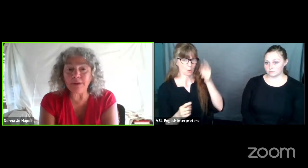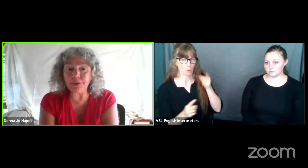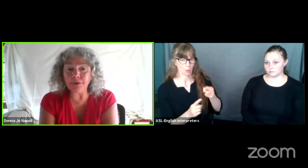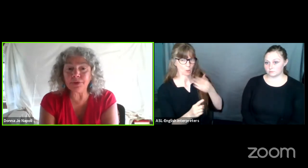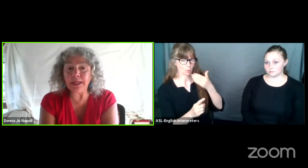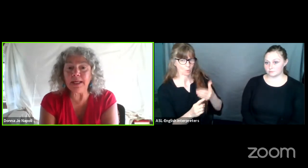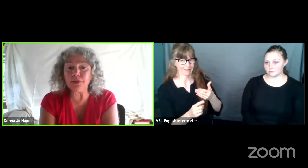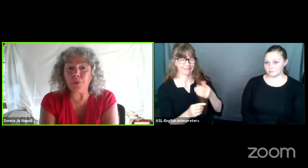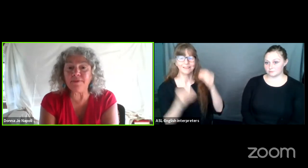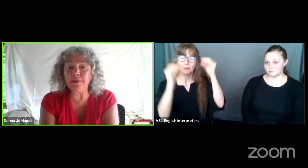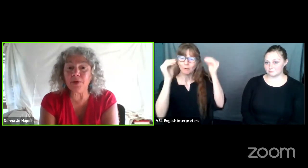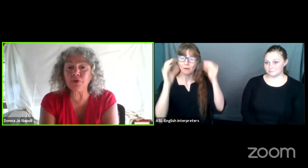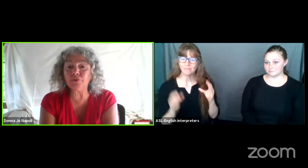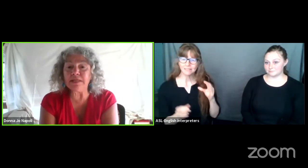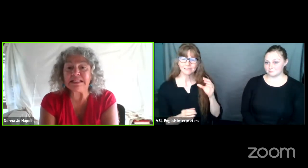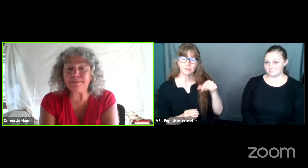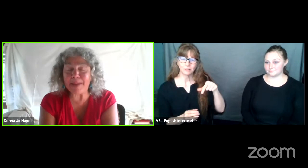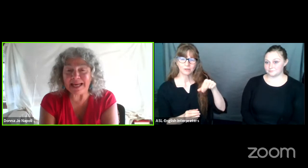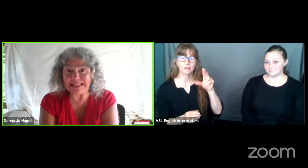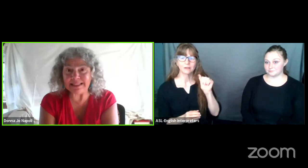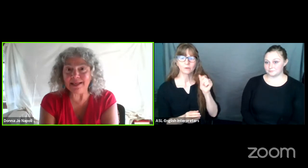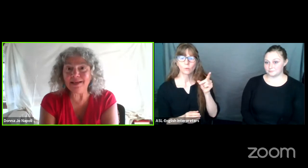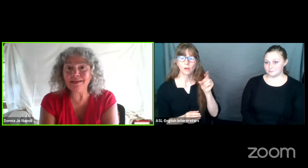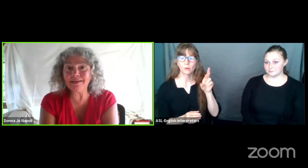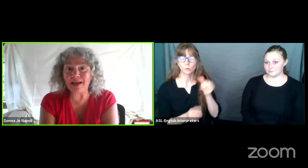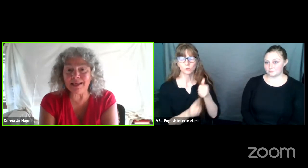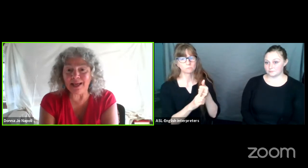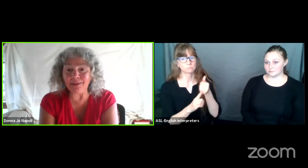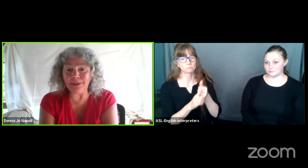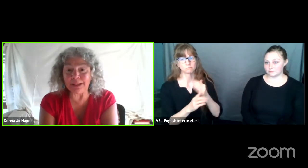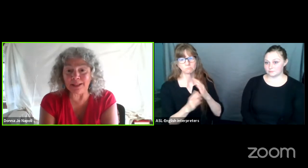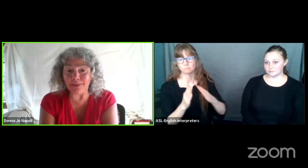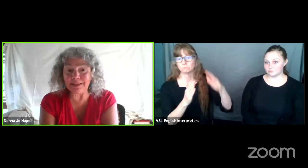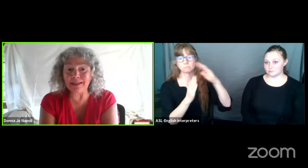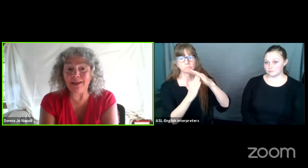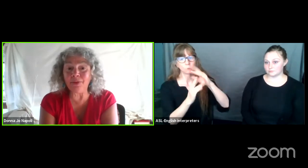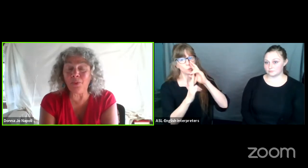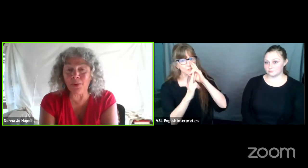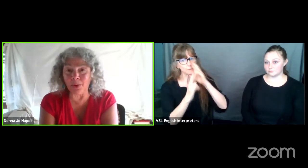Professor Quadros is one of the most respected sign